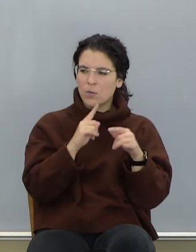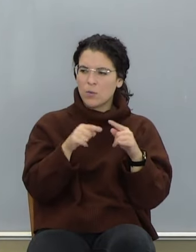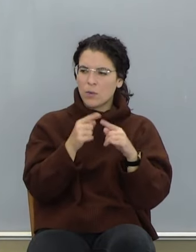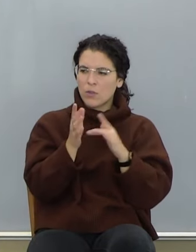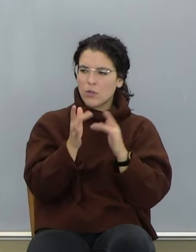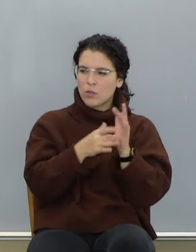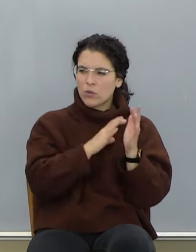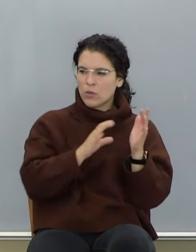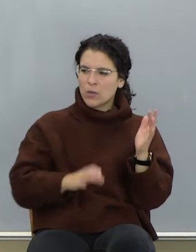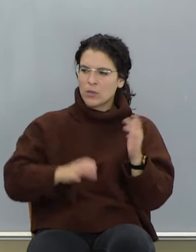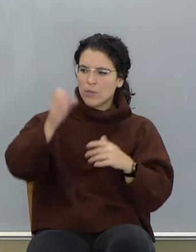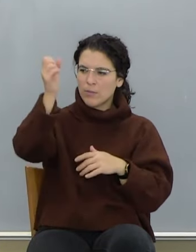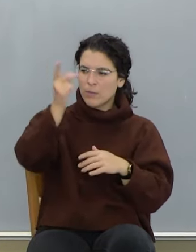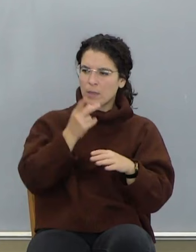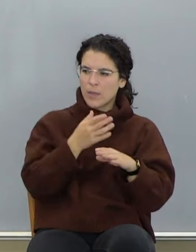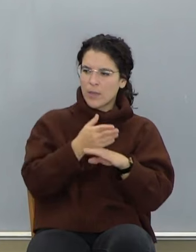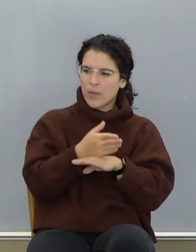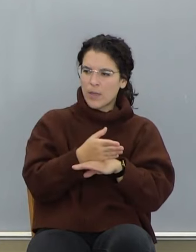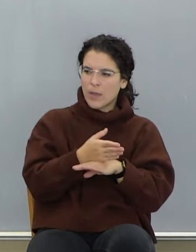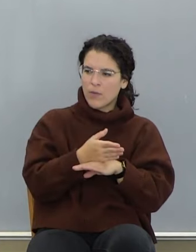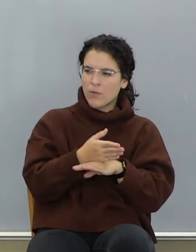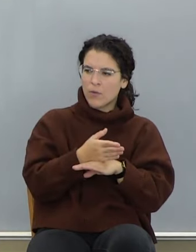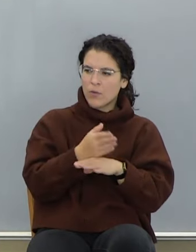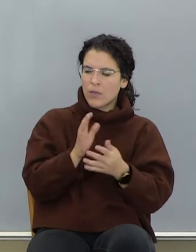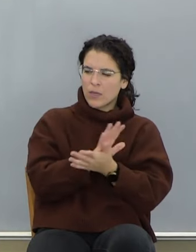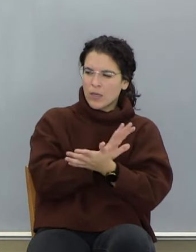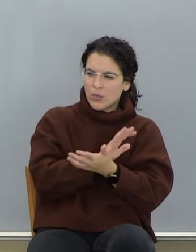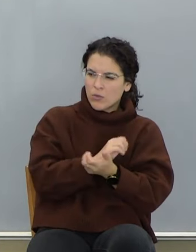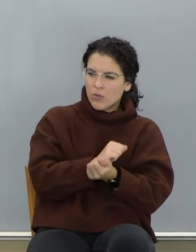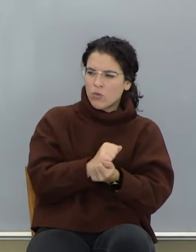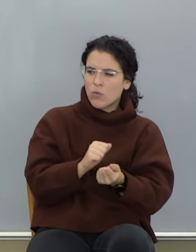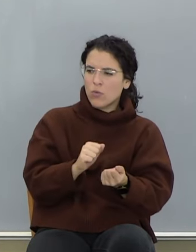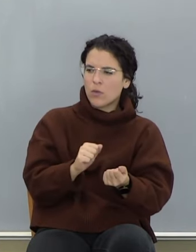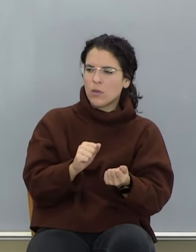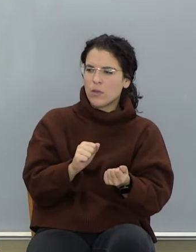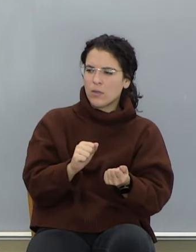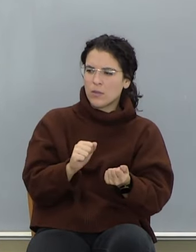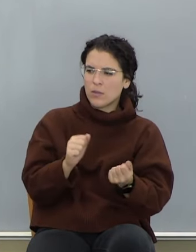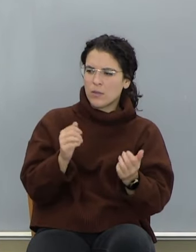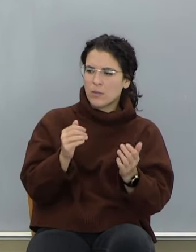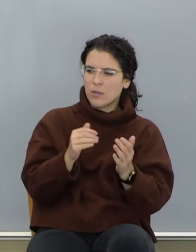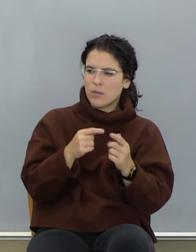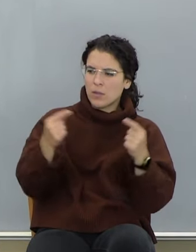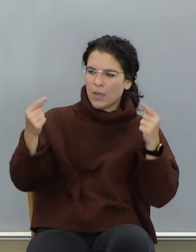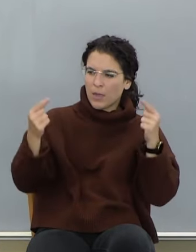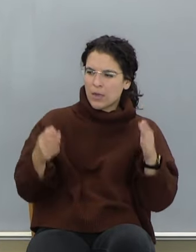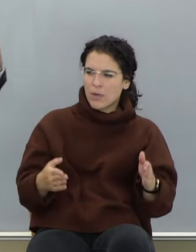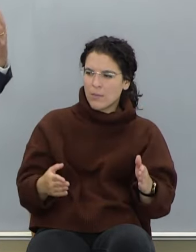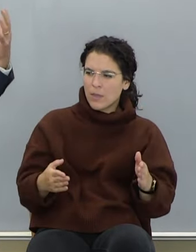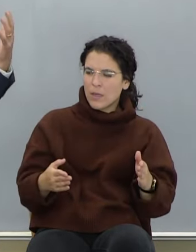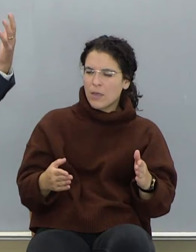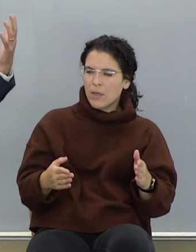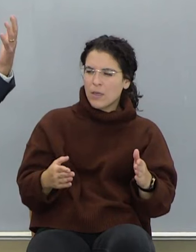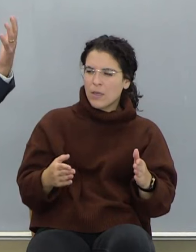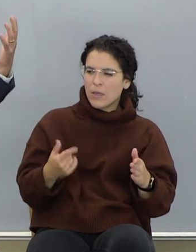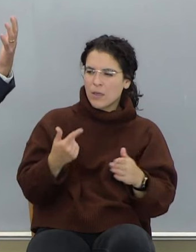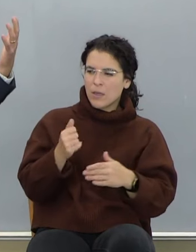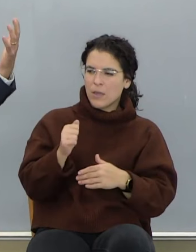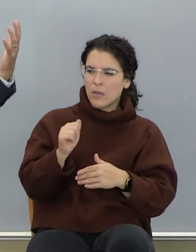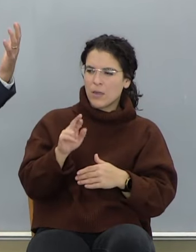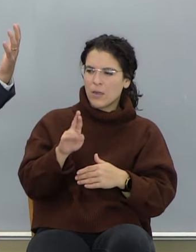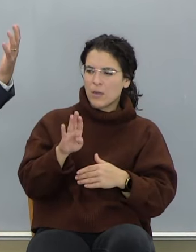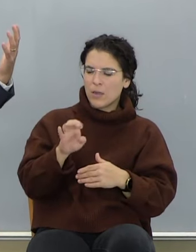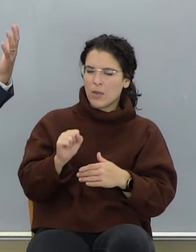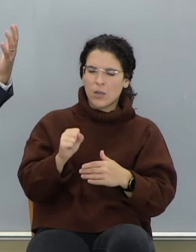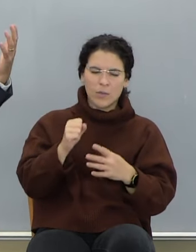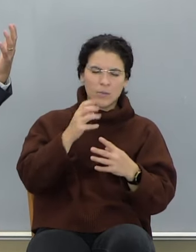comes back after he decimates the enemy and his garbs are